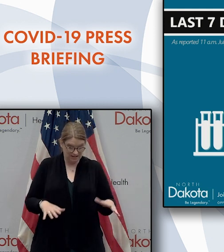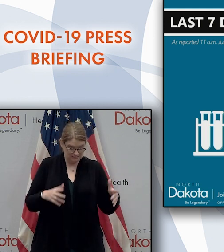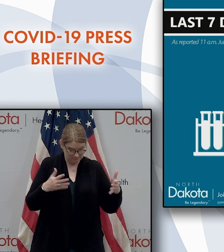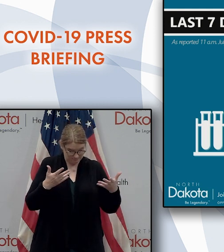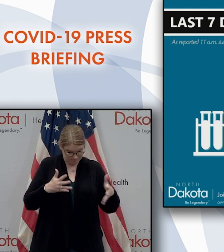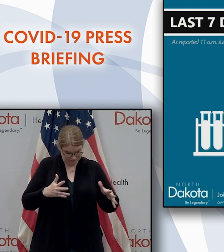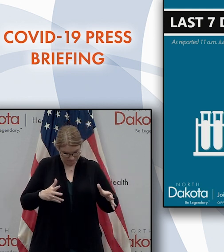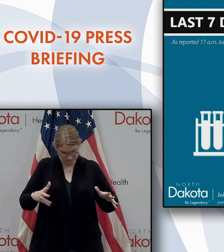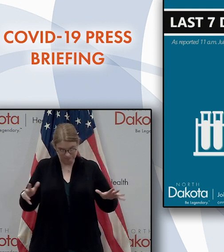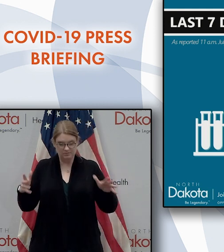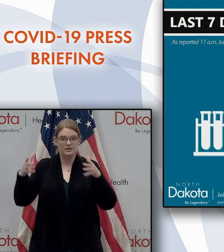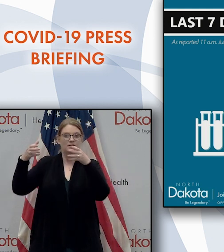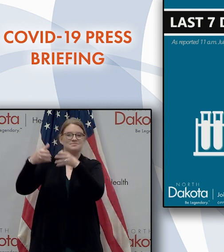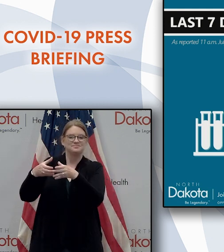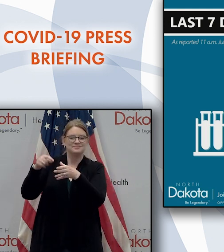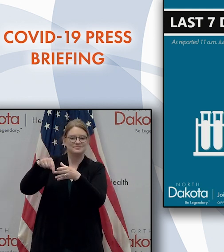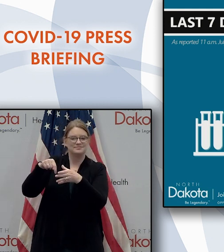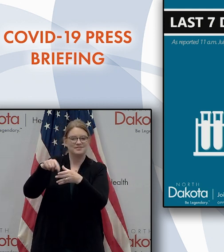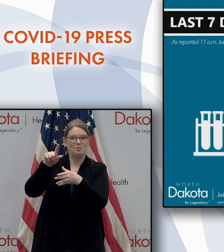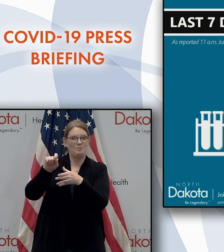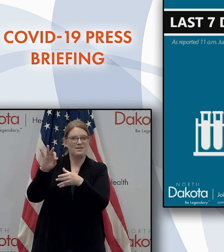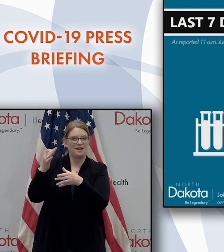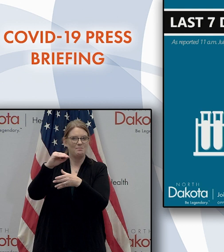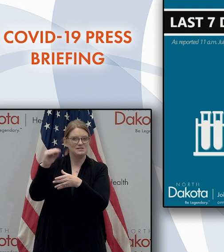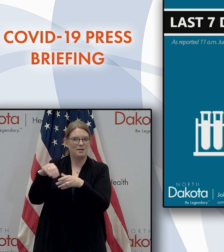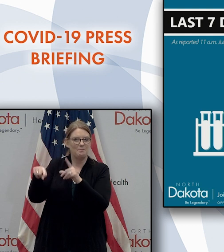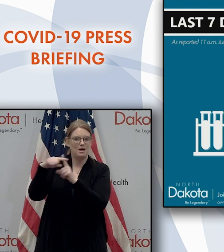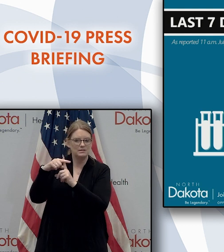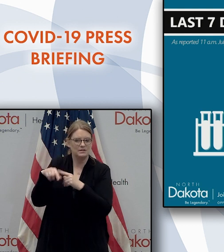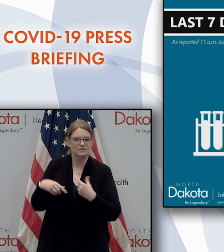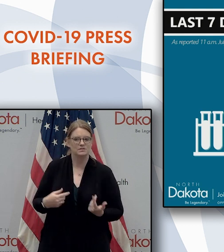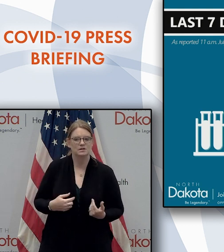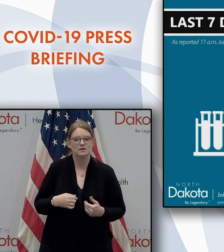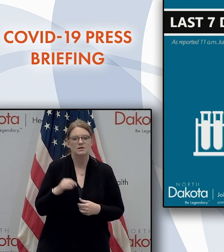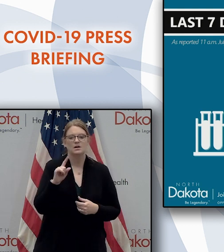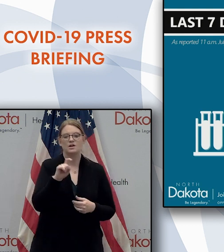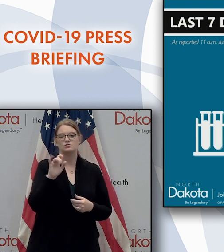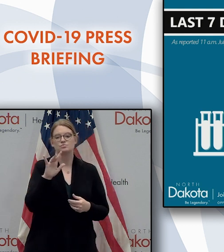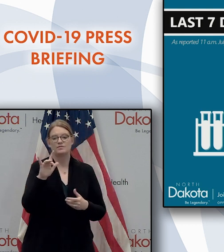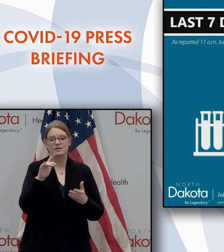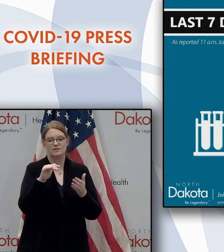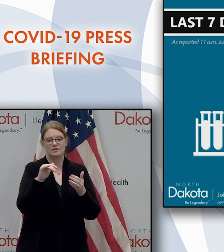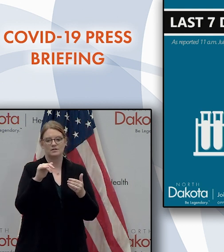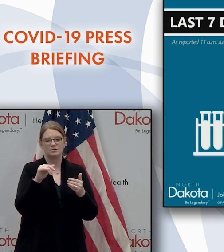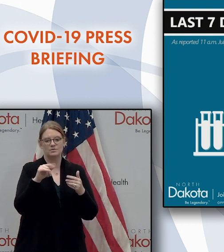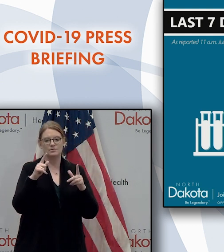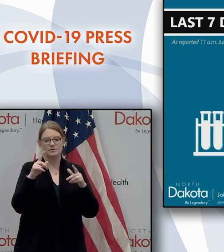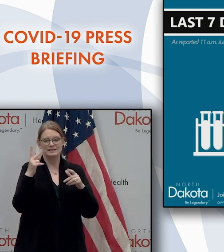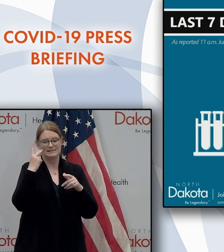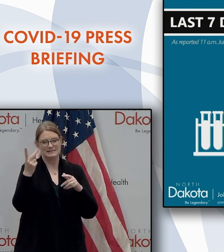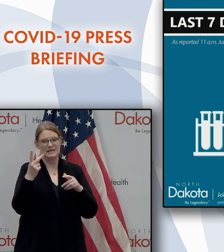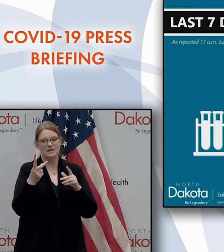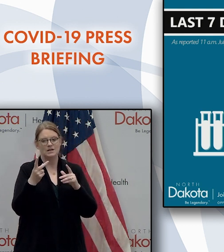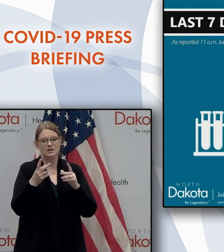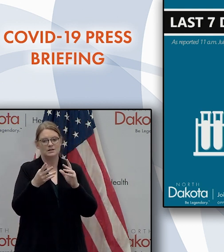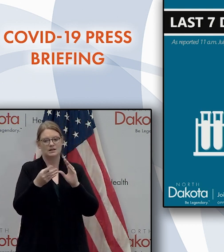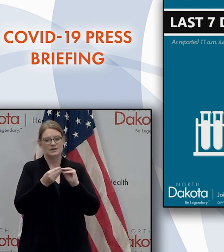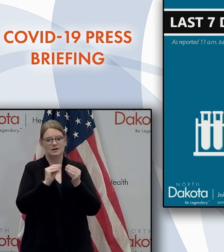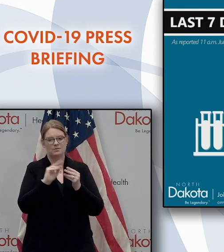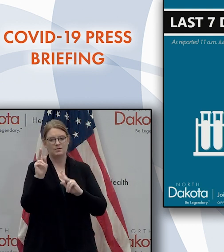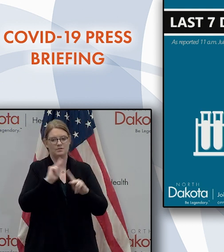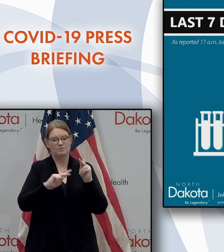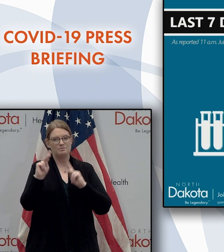in. We have tested 125,000 different individual North Dakotans, and when we take a look at those individuals